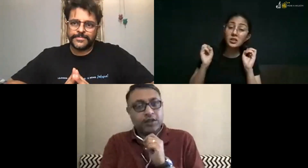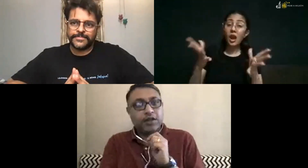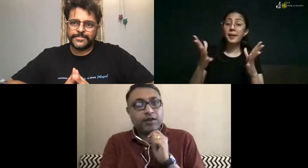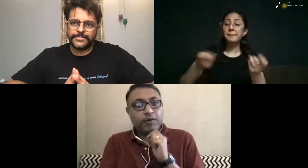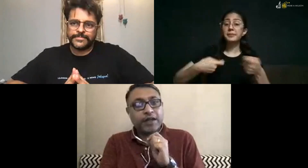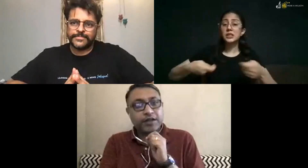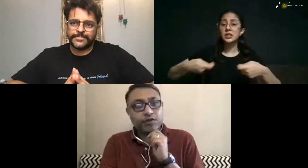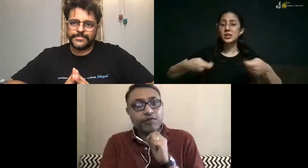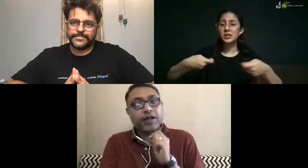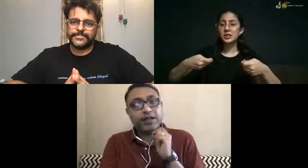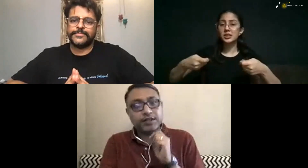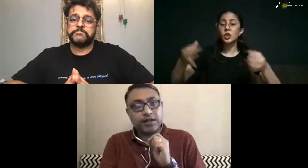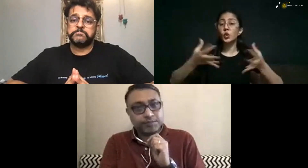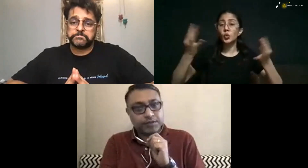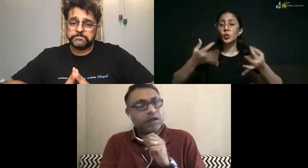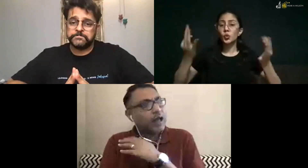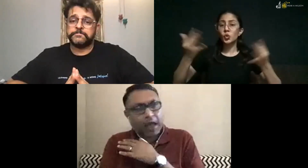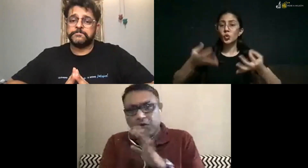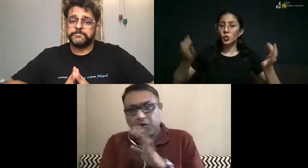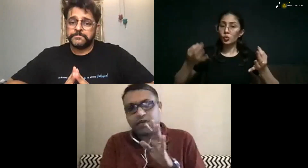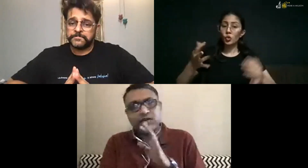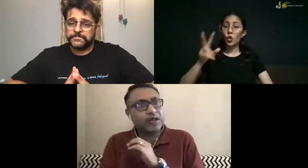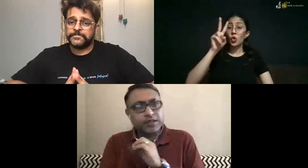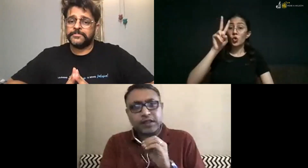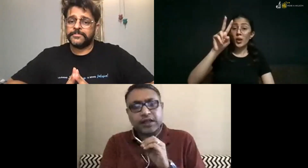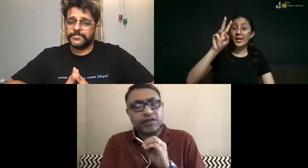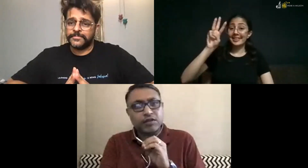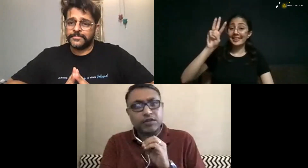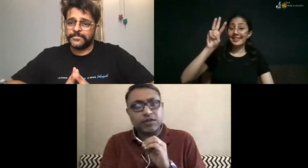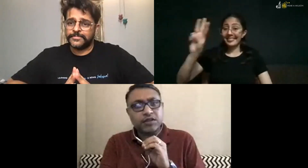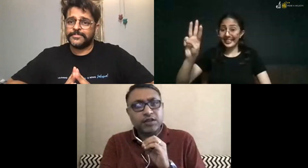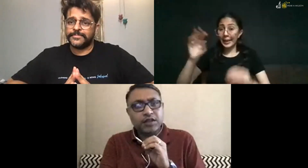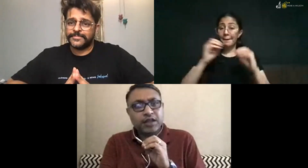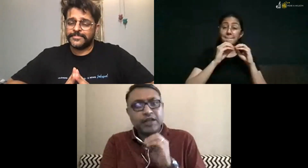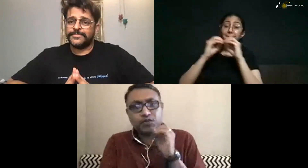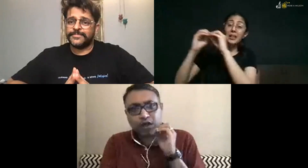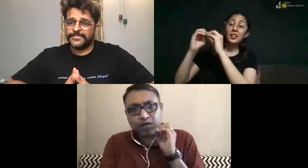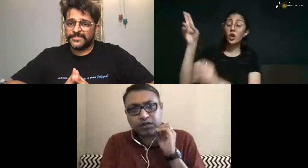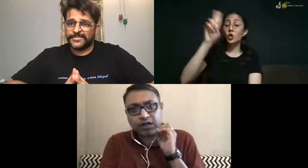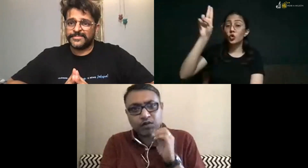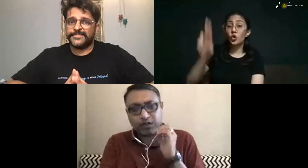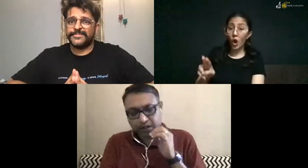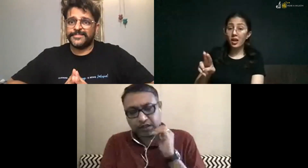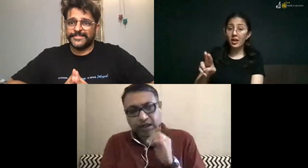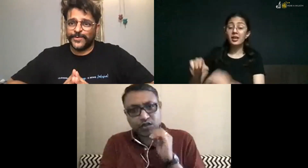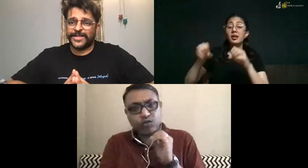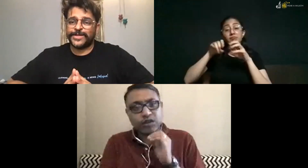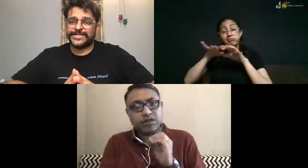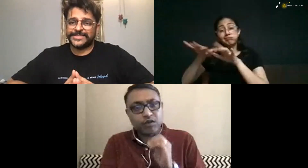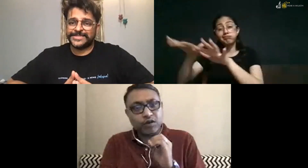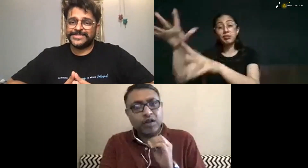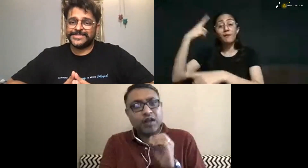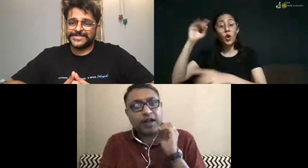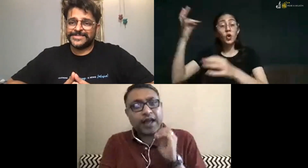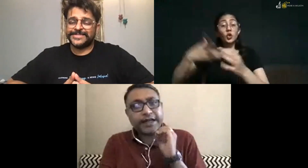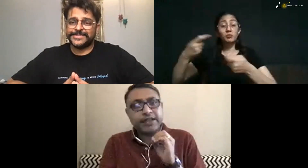$23 billion went into funding startups across, not necessarily technology. In 2000 alone, in the last 2 years